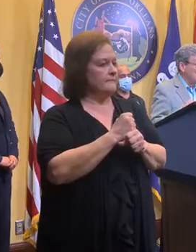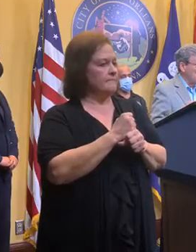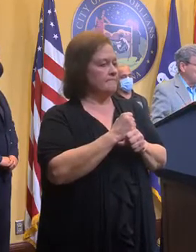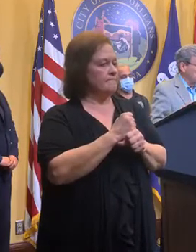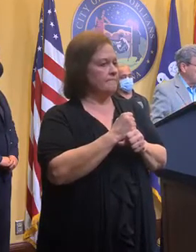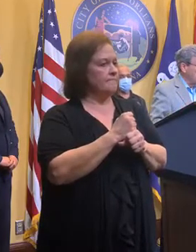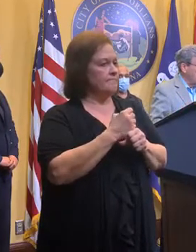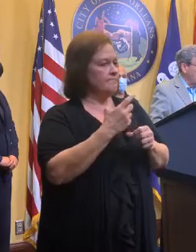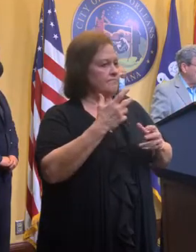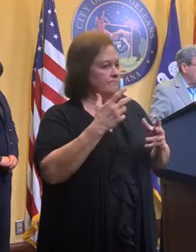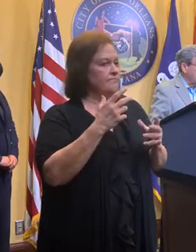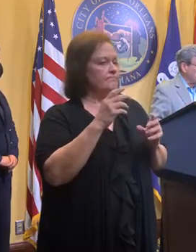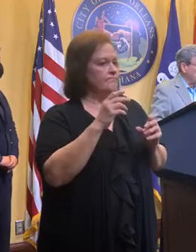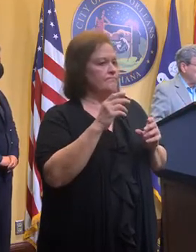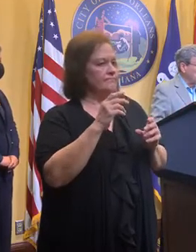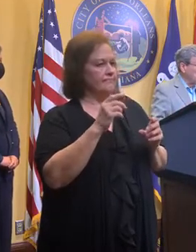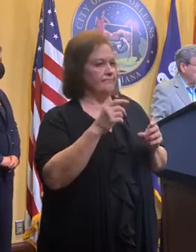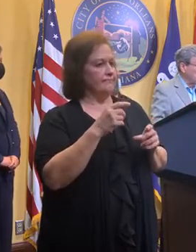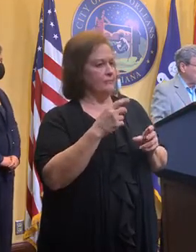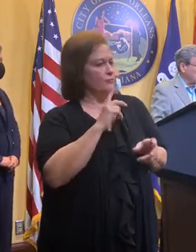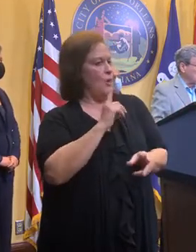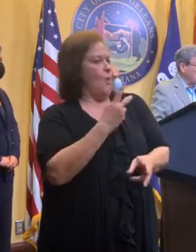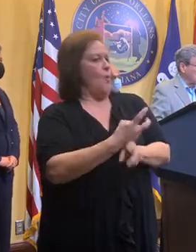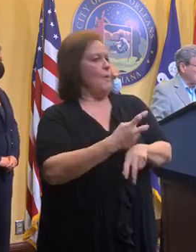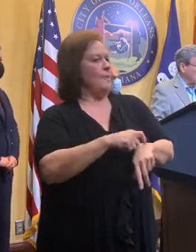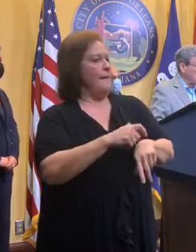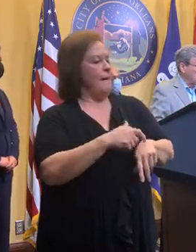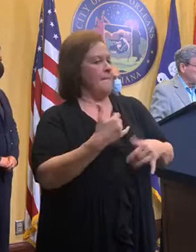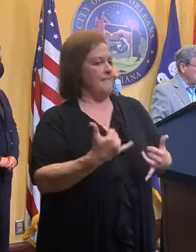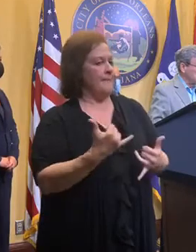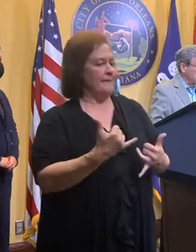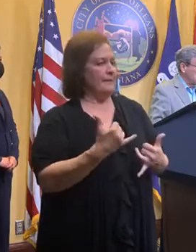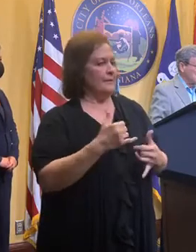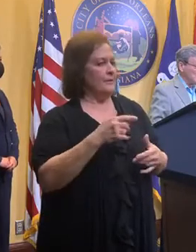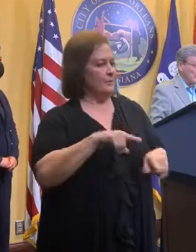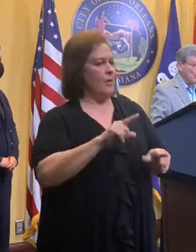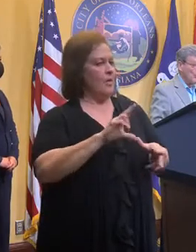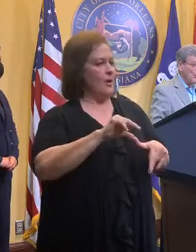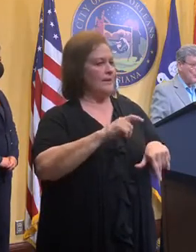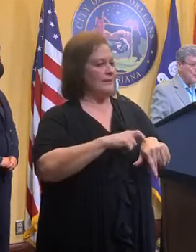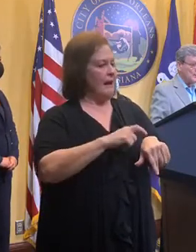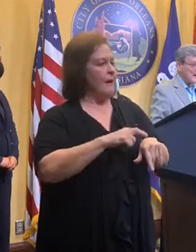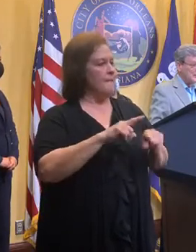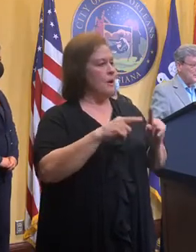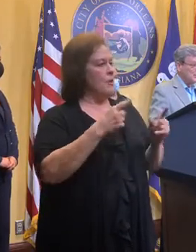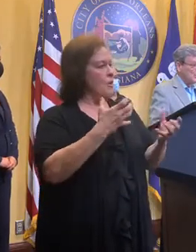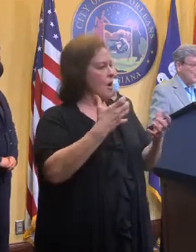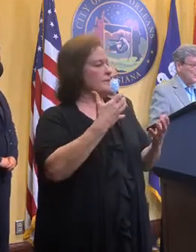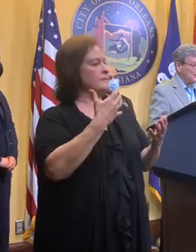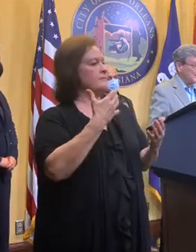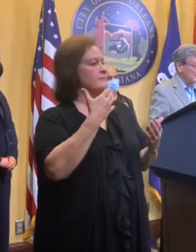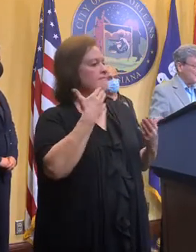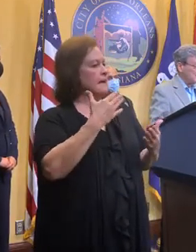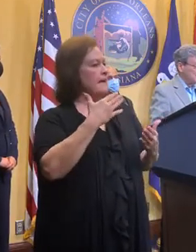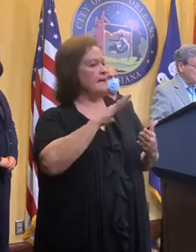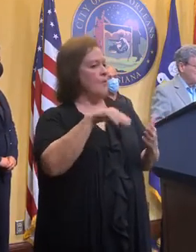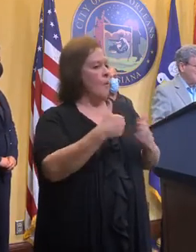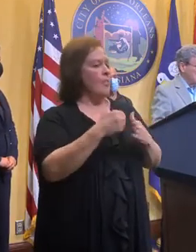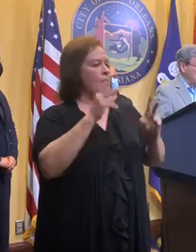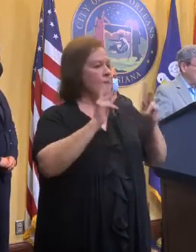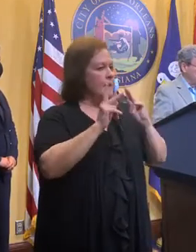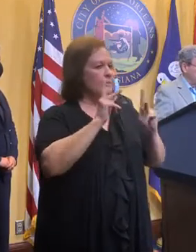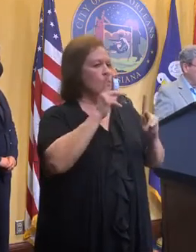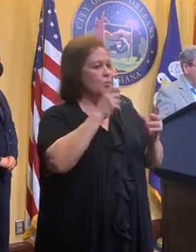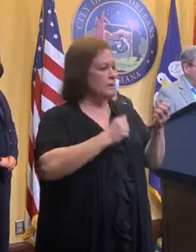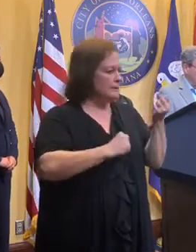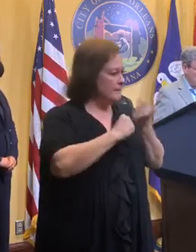provided with support of our federal, state, and local agencies, but more important, it's had the support of each and every citizen in the